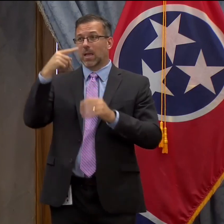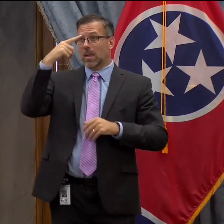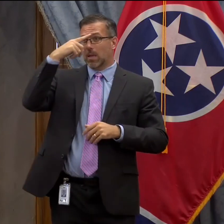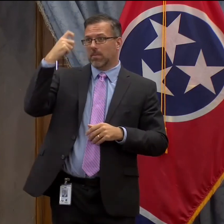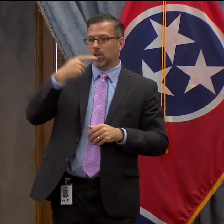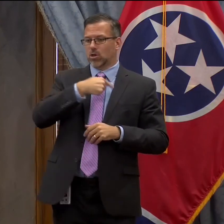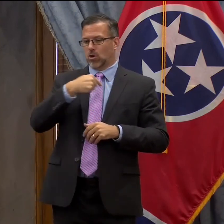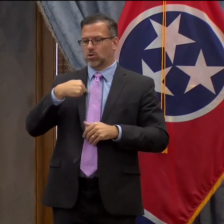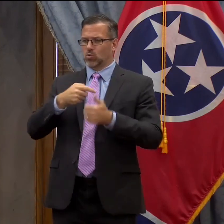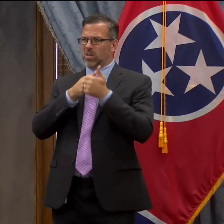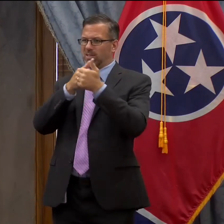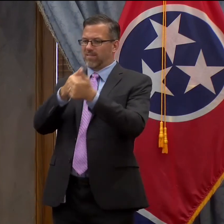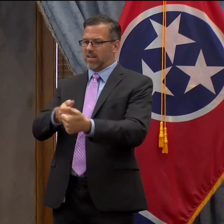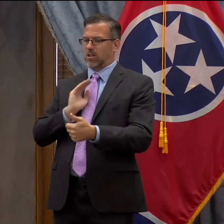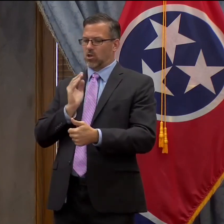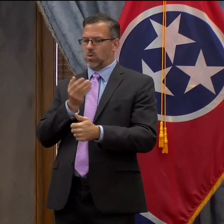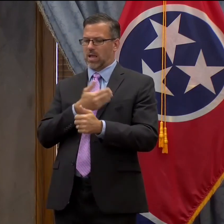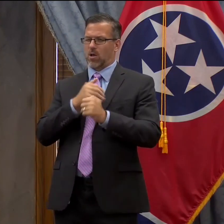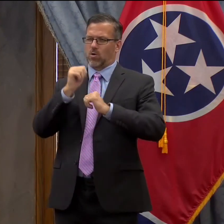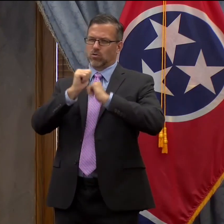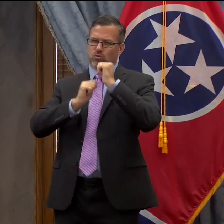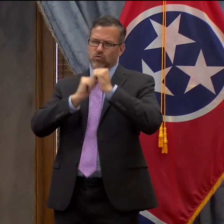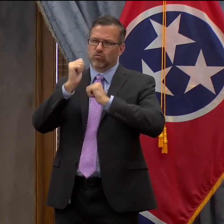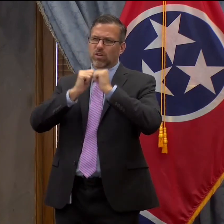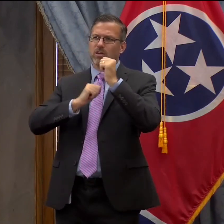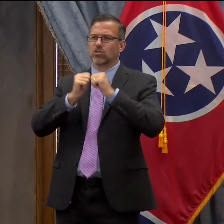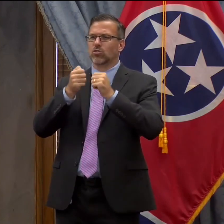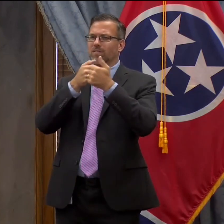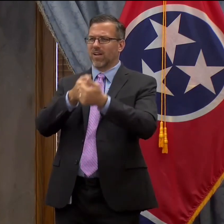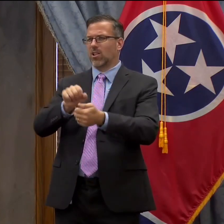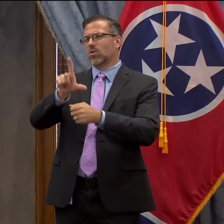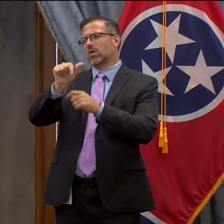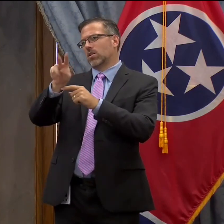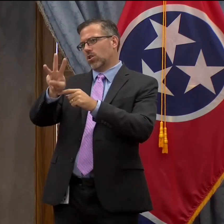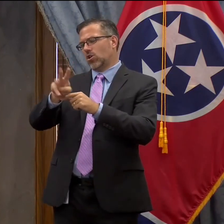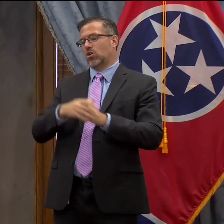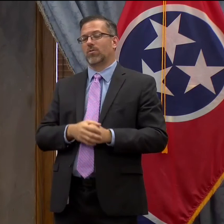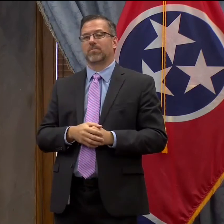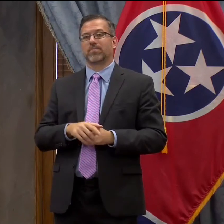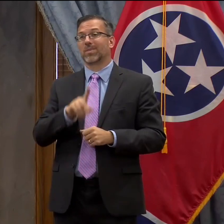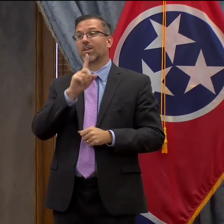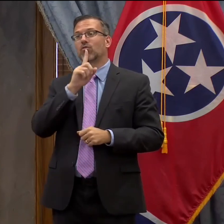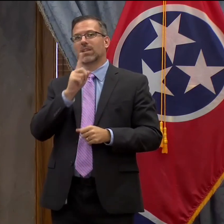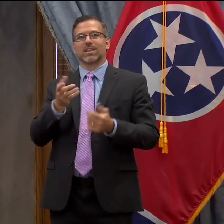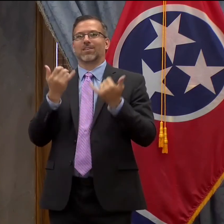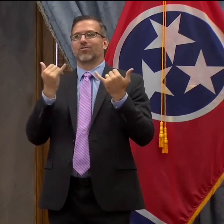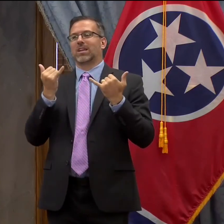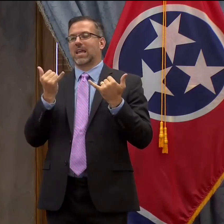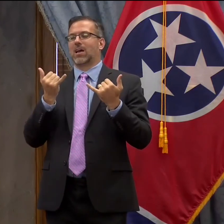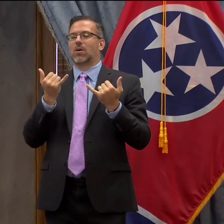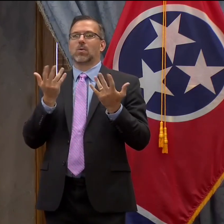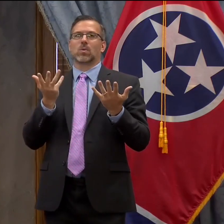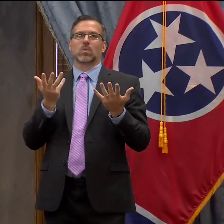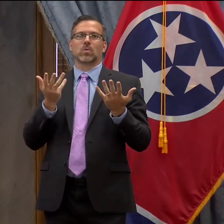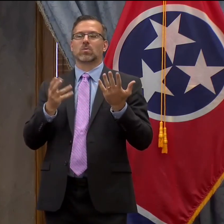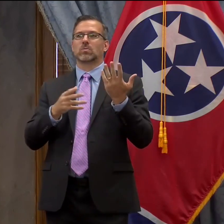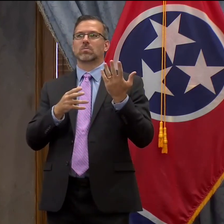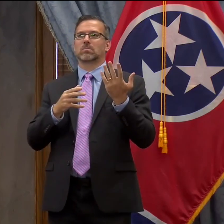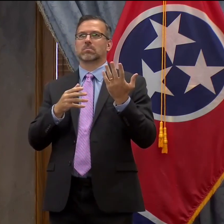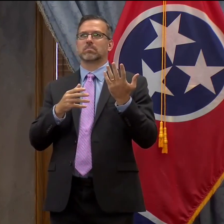structure and to the rule of law. And that's particularly meaningful in a time when the relevance of our Constitution